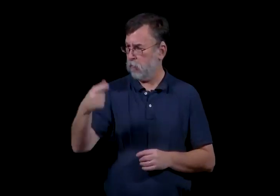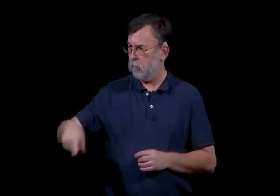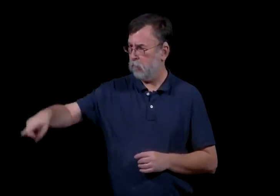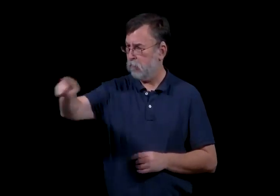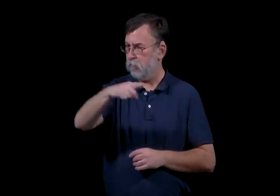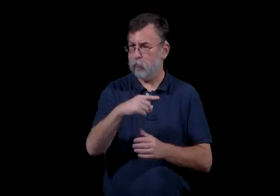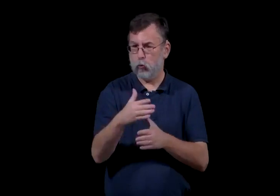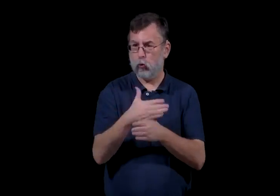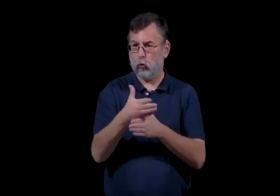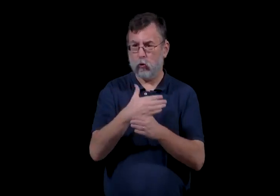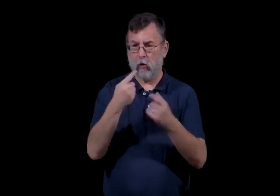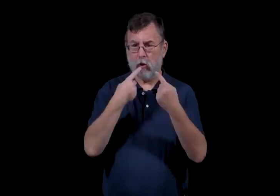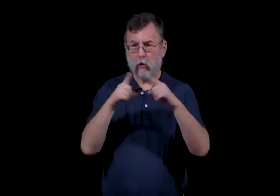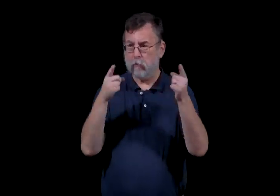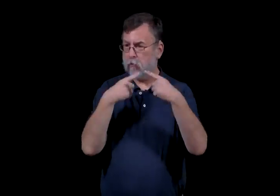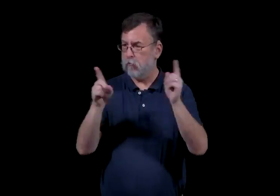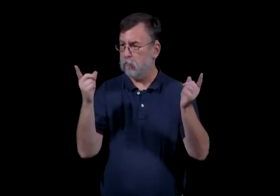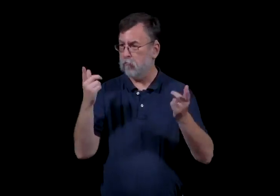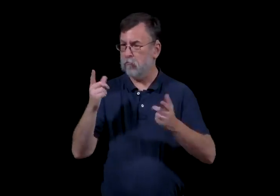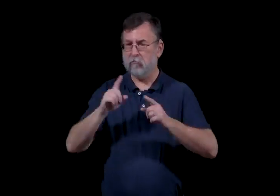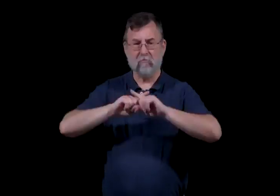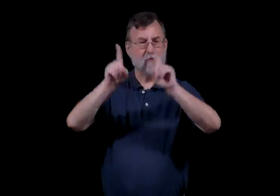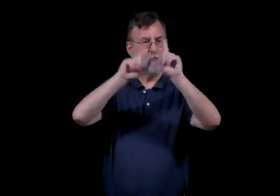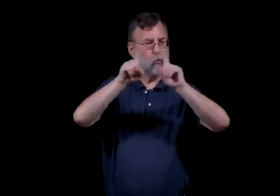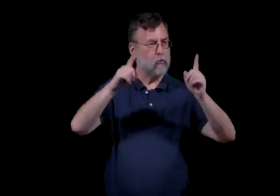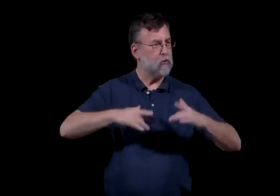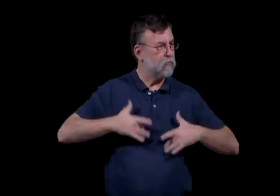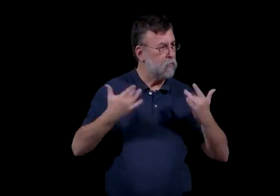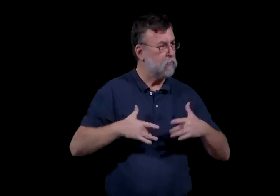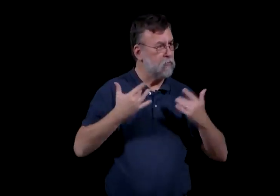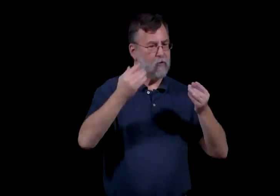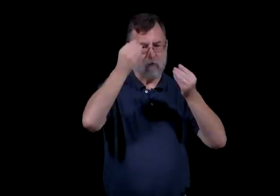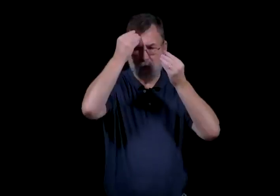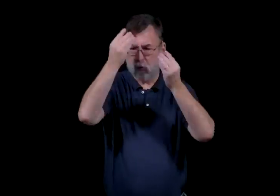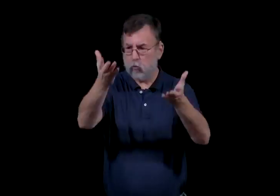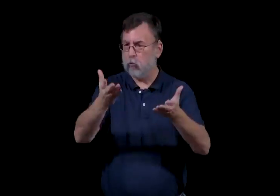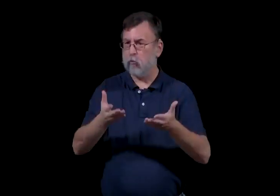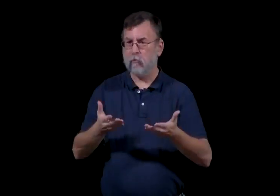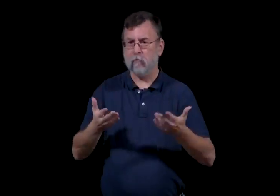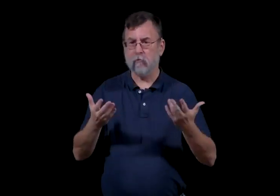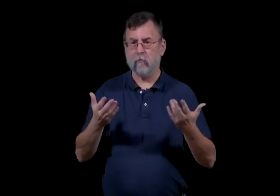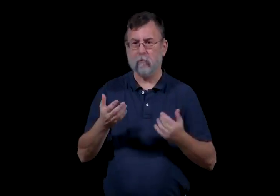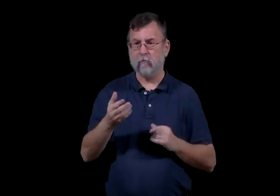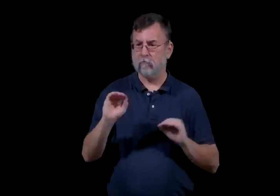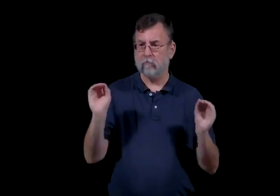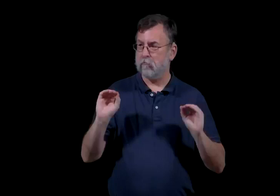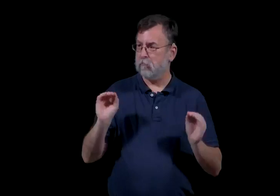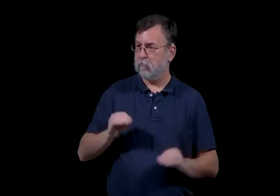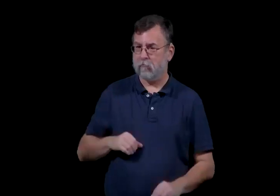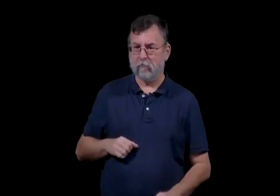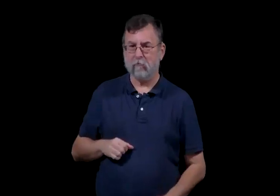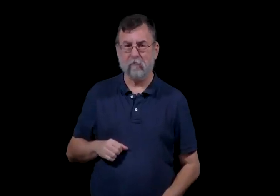Anyone else have any announcements they want to make this morning? Like maybe different events that are coming